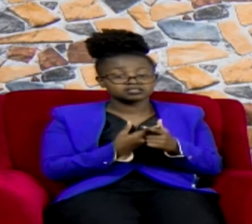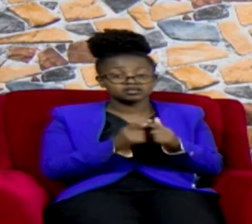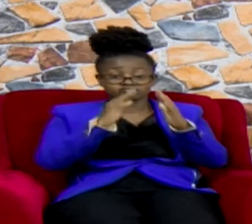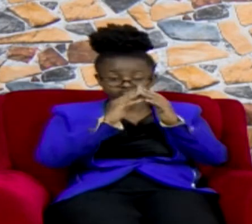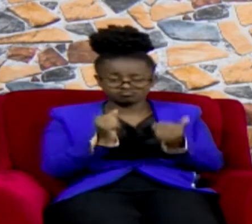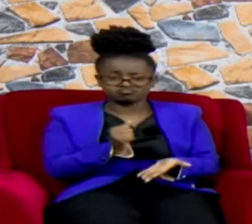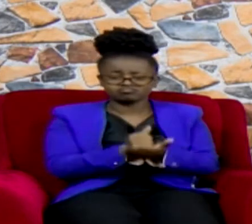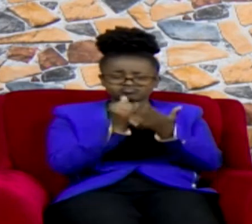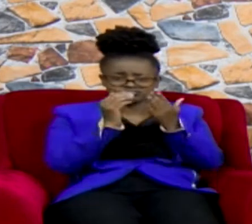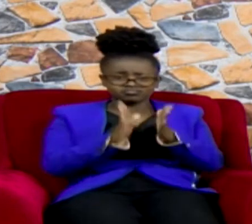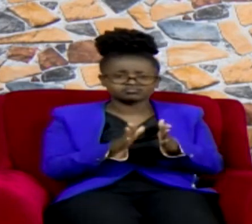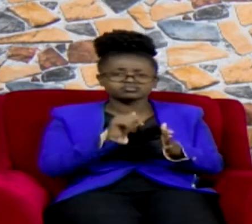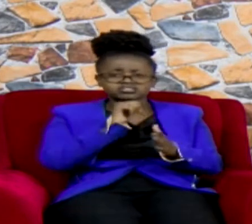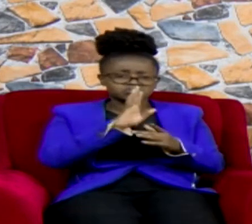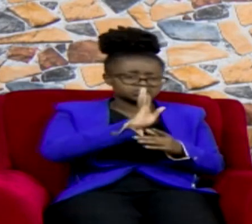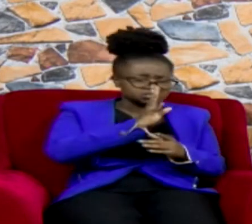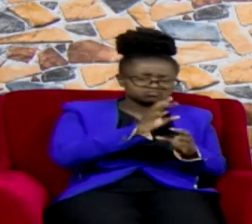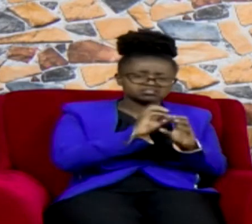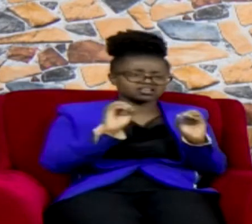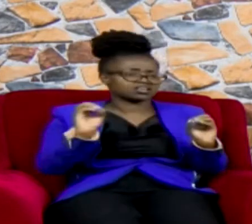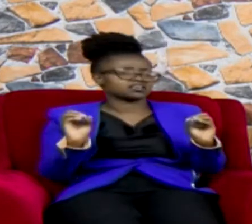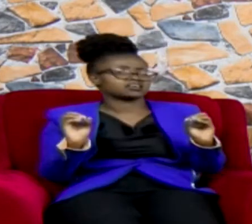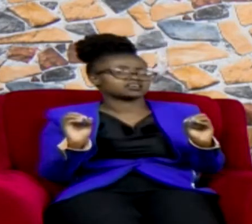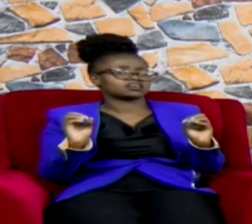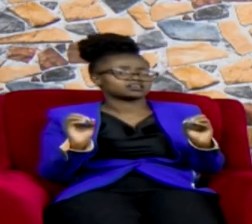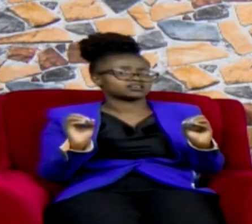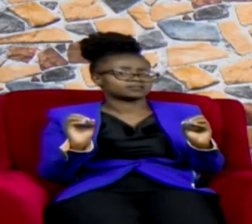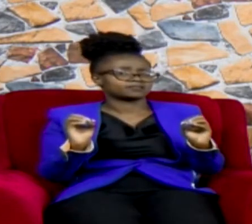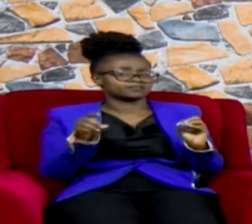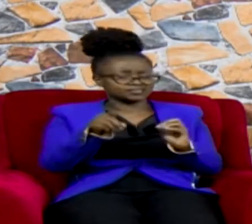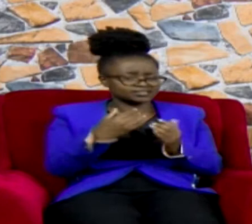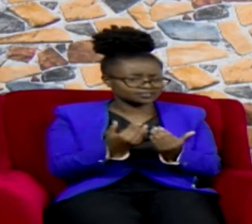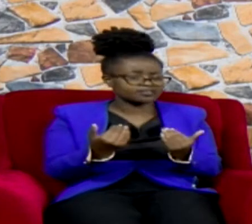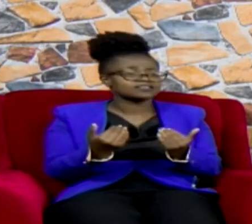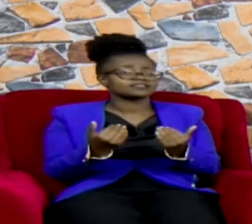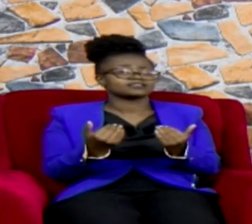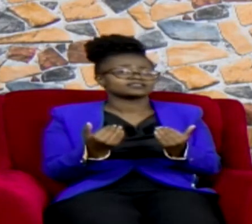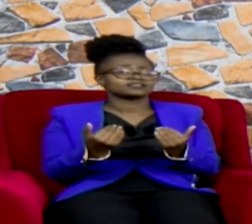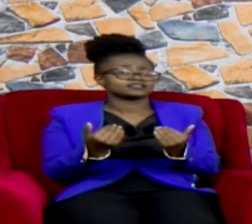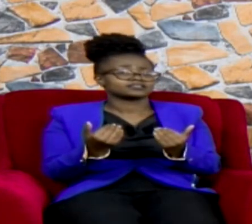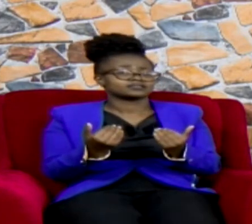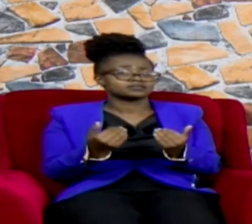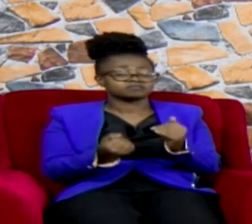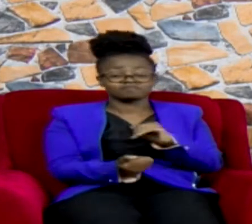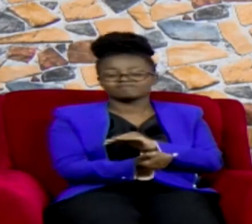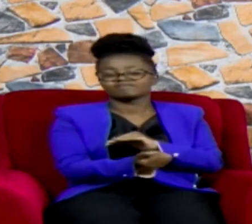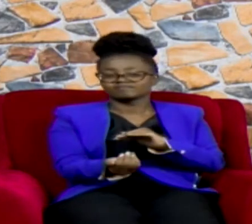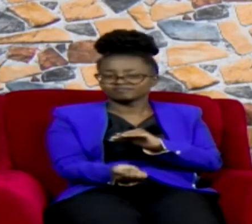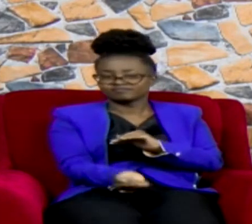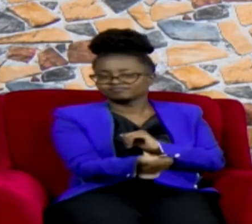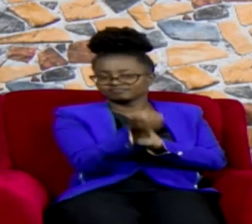house help or the house manager is not talkative. Okay. So this child, he wakes up in the